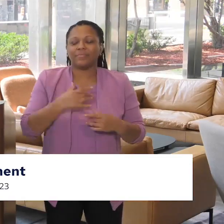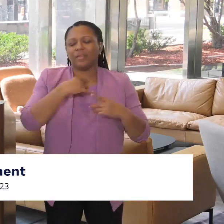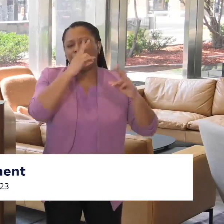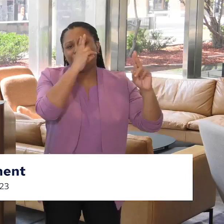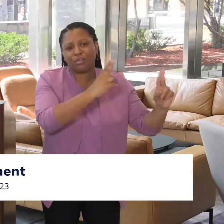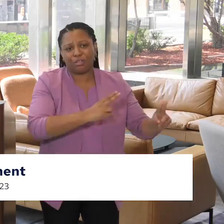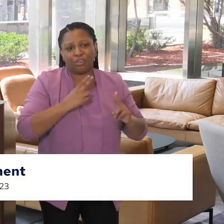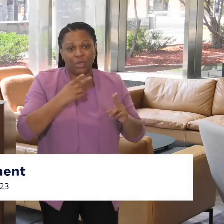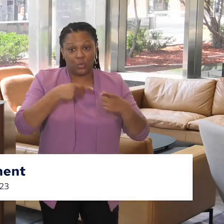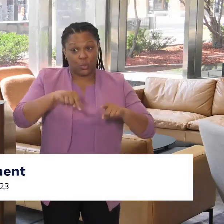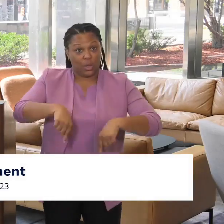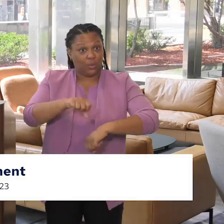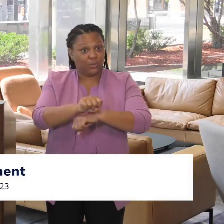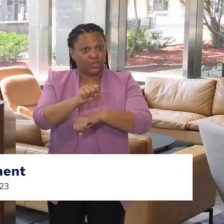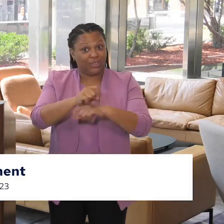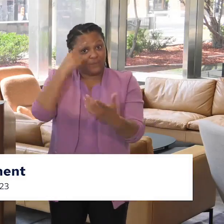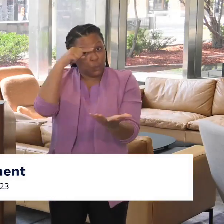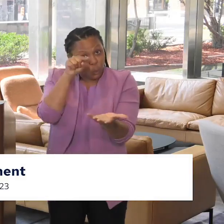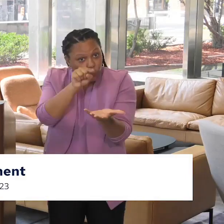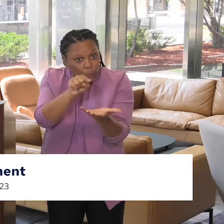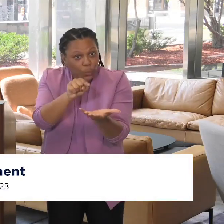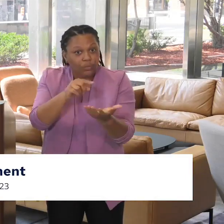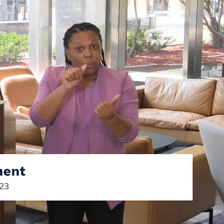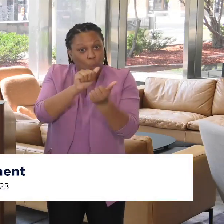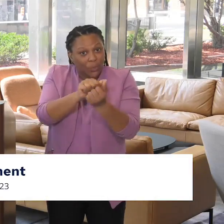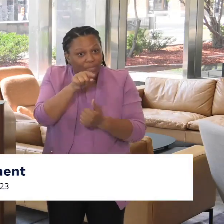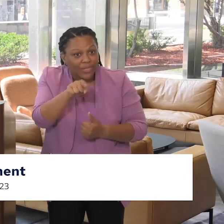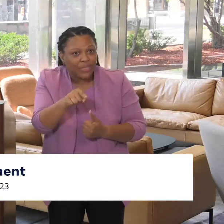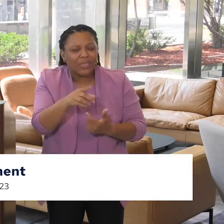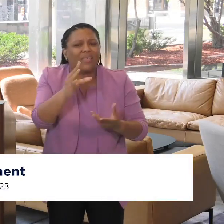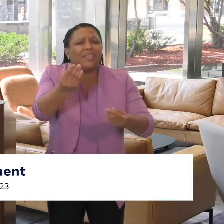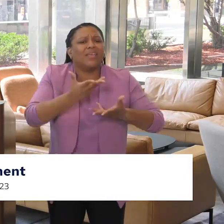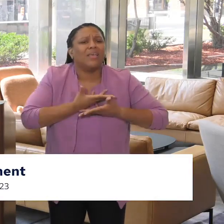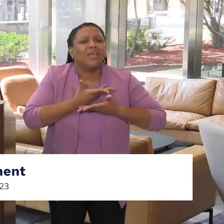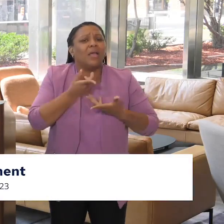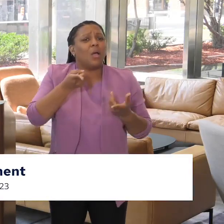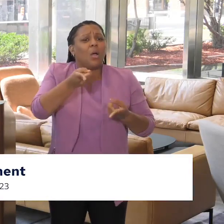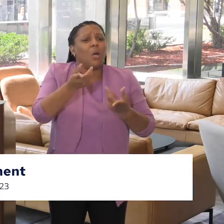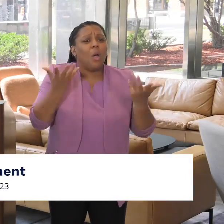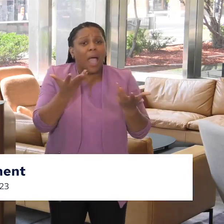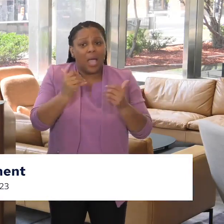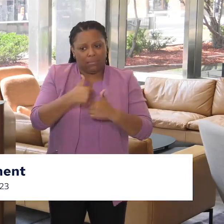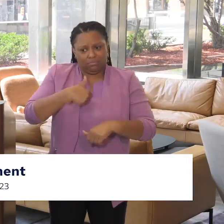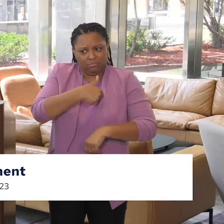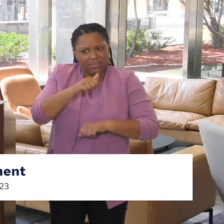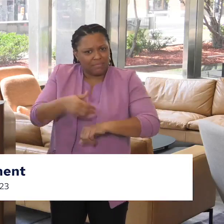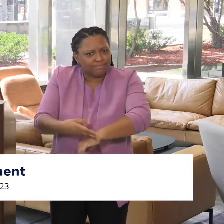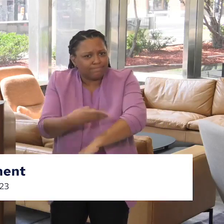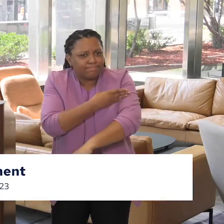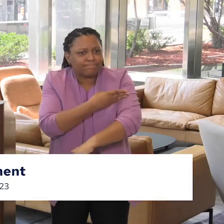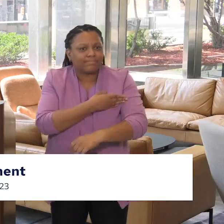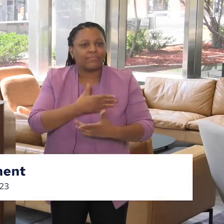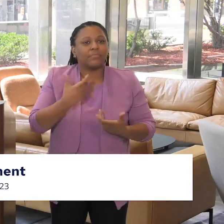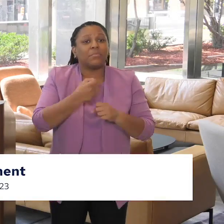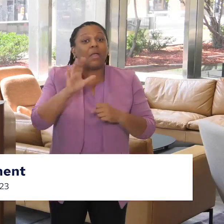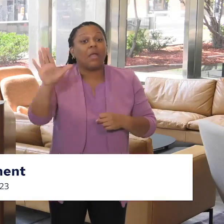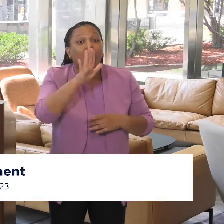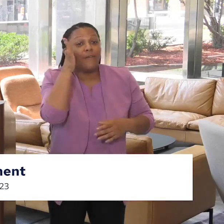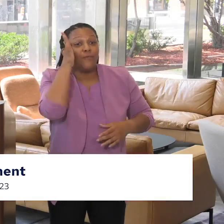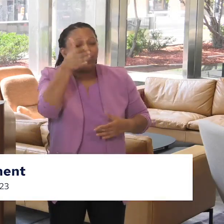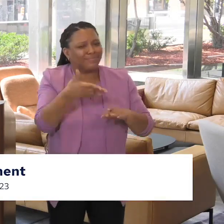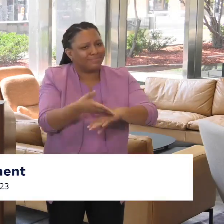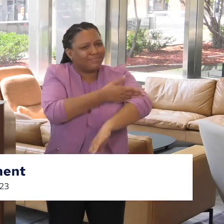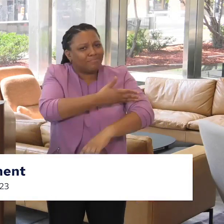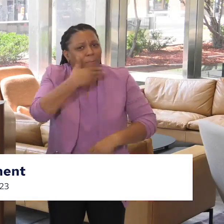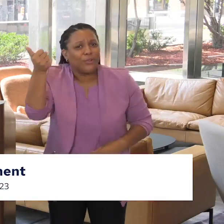you. And please give us feedback on how we collectively can do more to make a brighter future for the